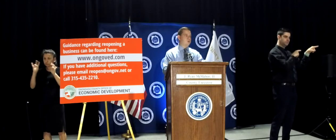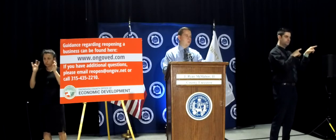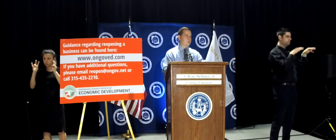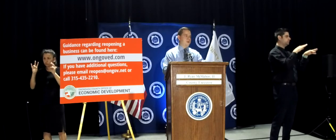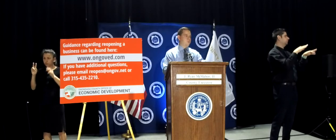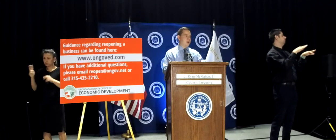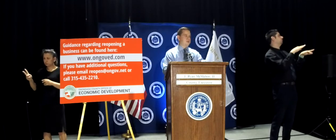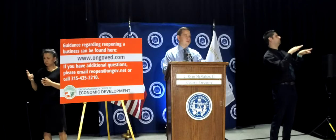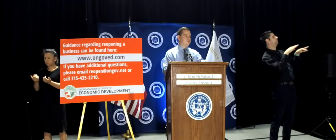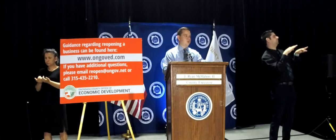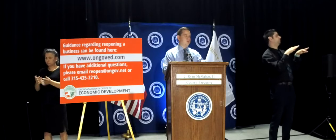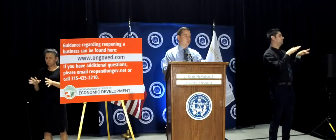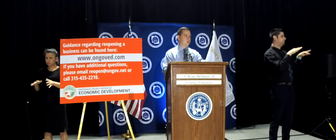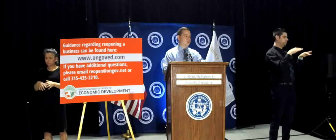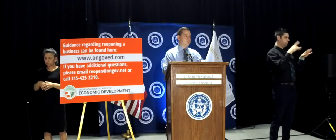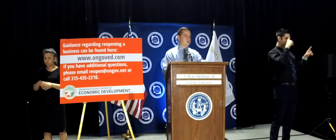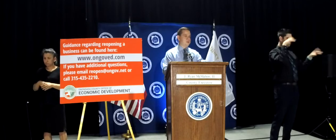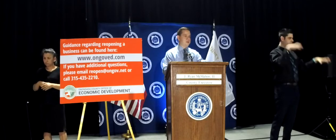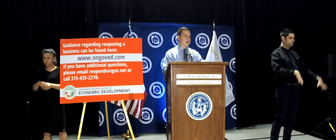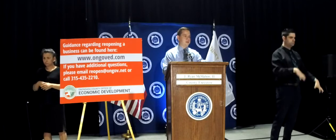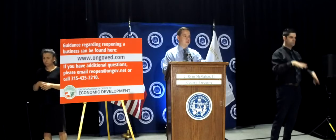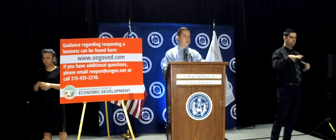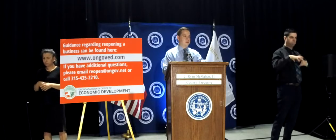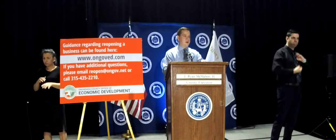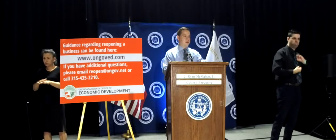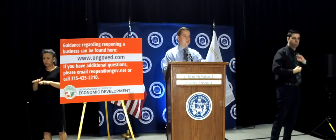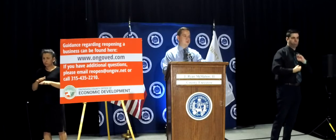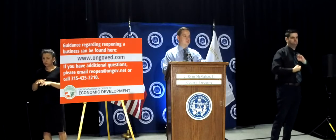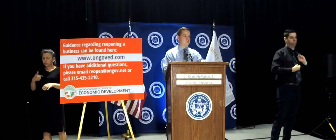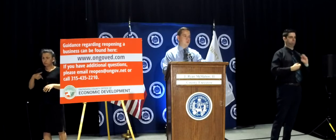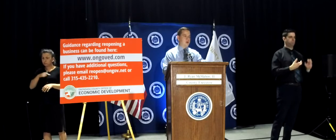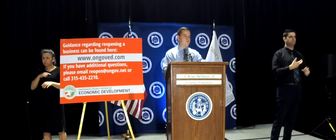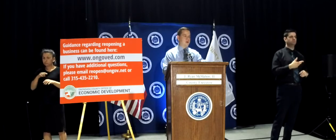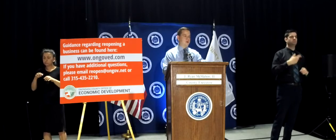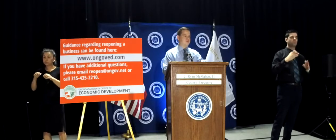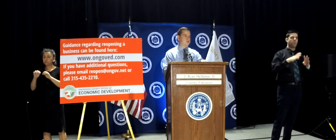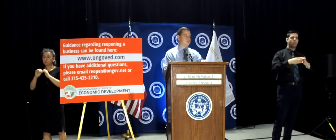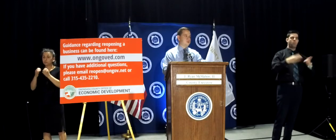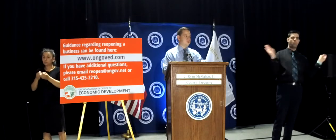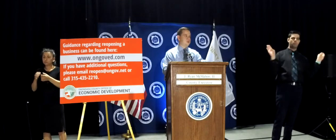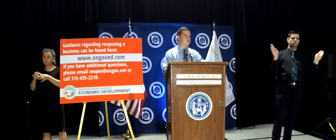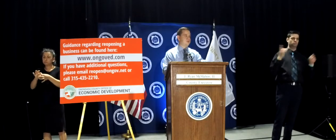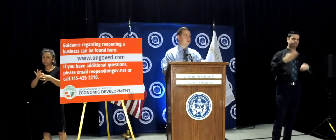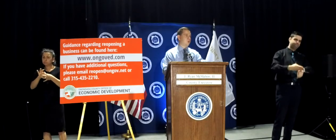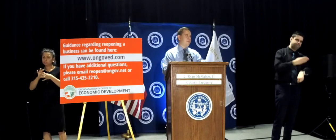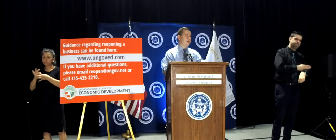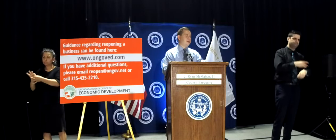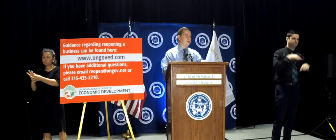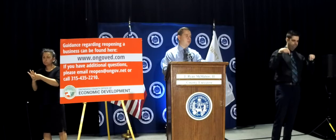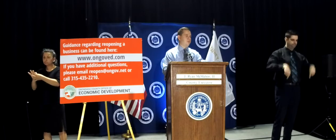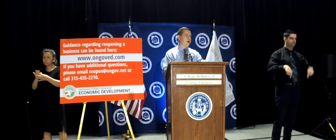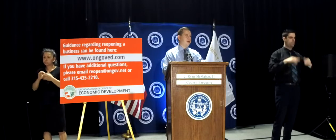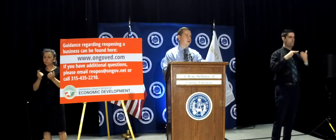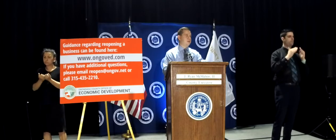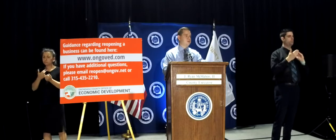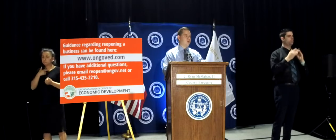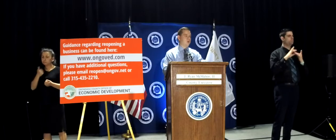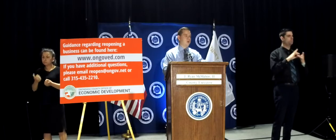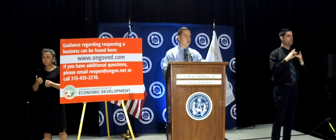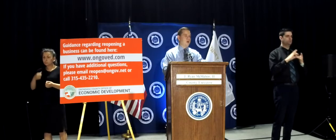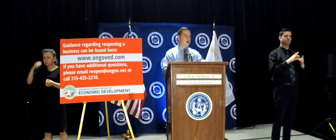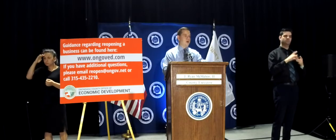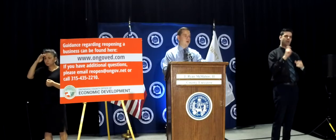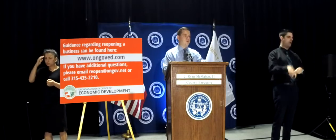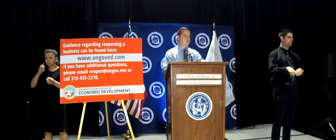we're always open to best practices for community relations and to have better efficiencies in the services we're mandated to provide. And